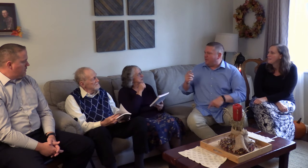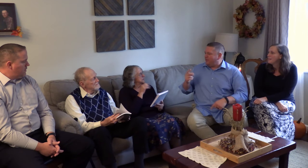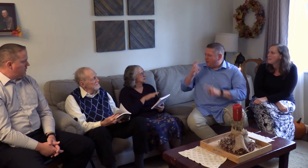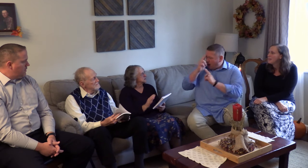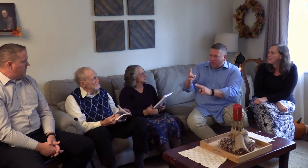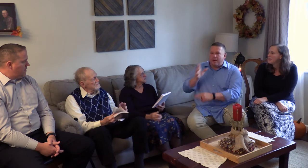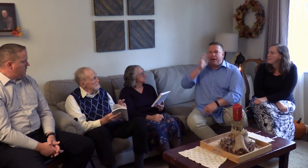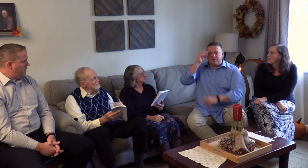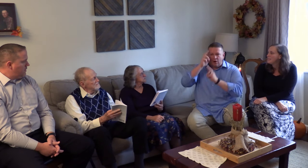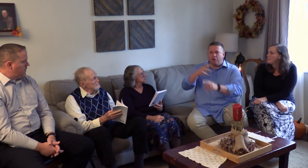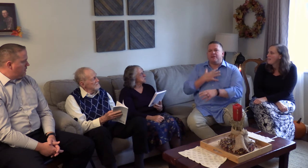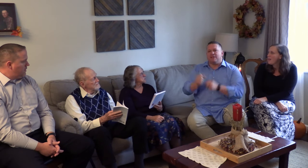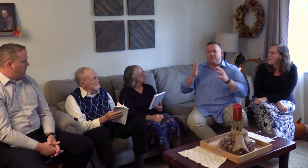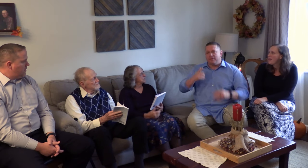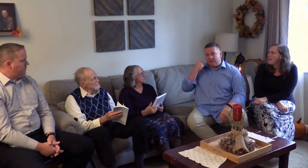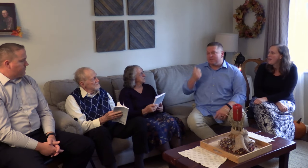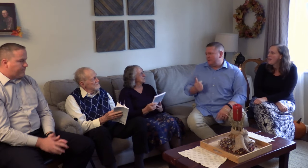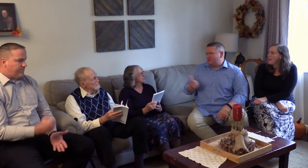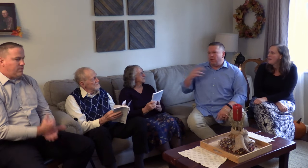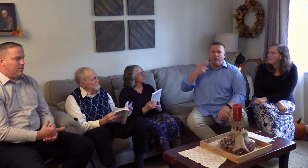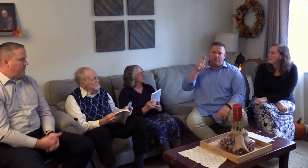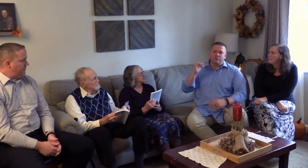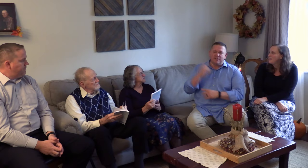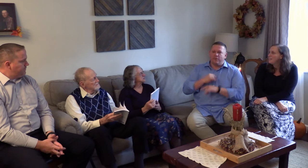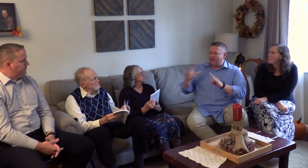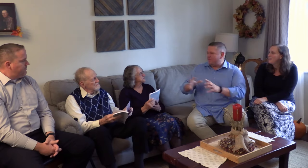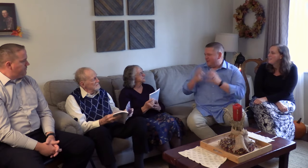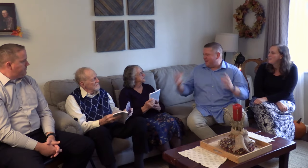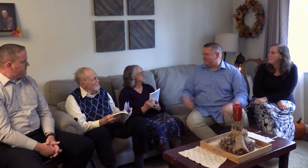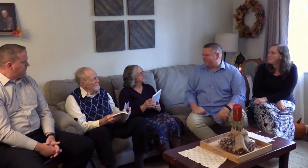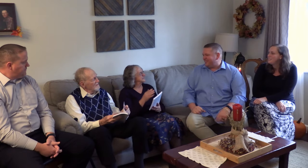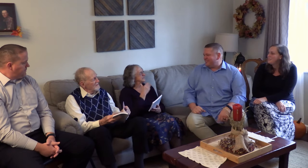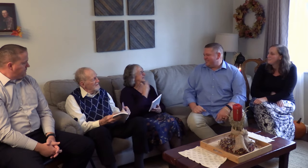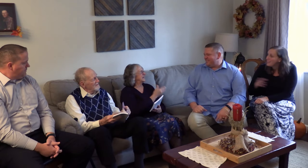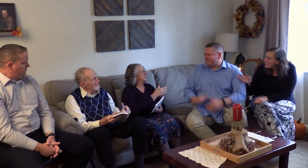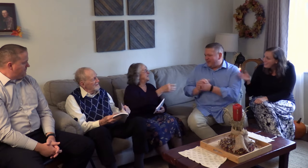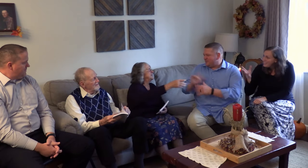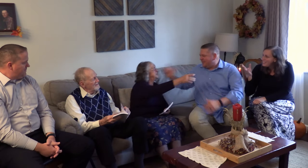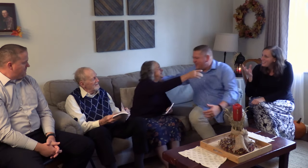honoring my parents and honoring my savior because they're our heroes today we love them very much so very much to love you